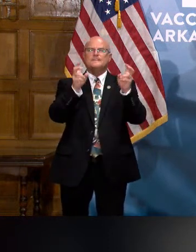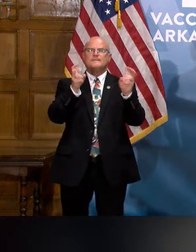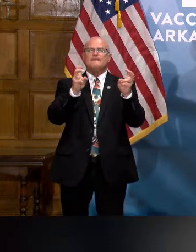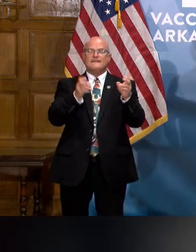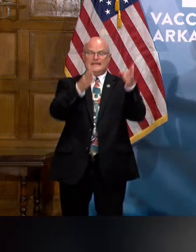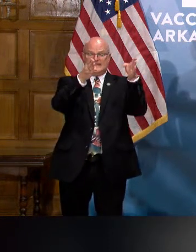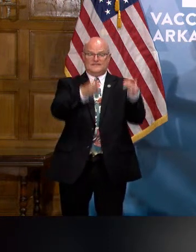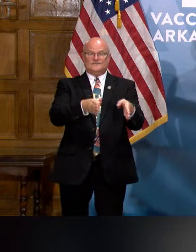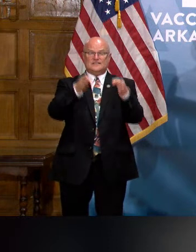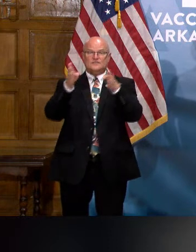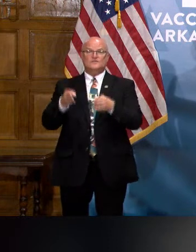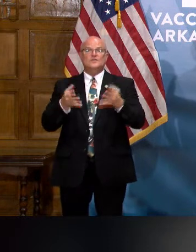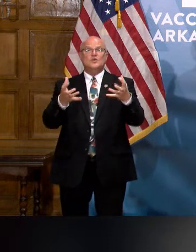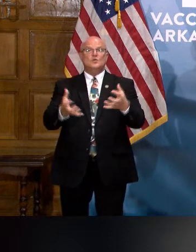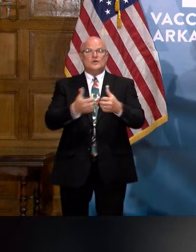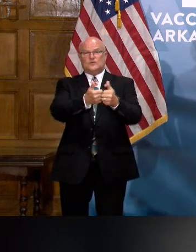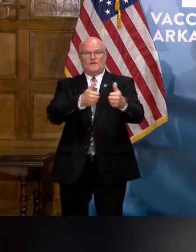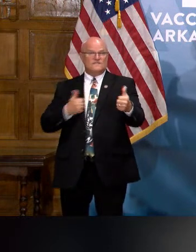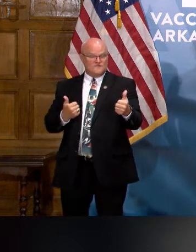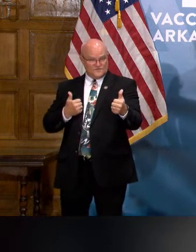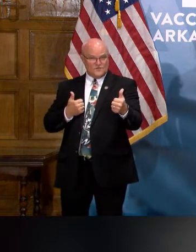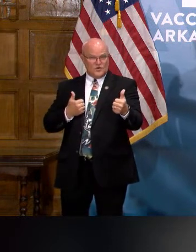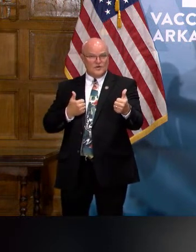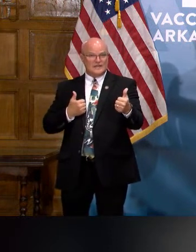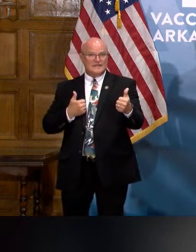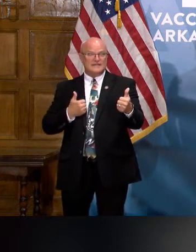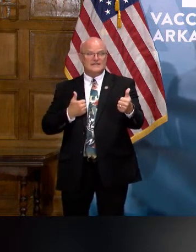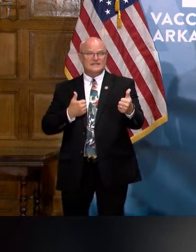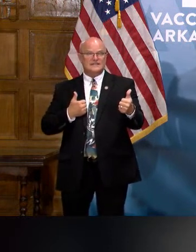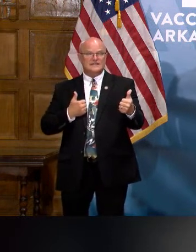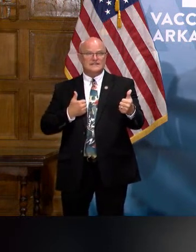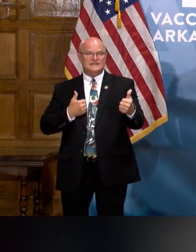of individuals, if you want to avoid